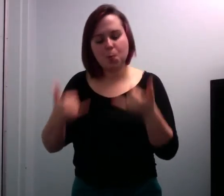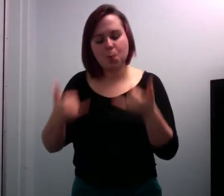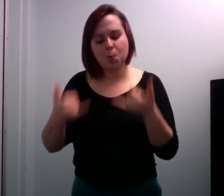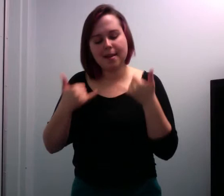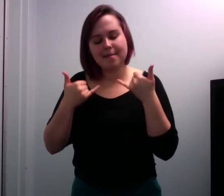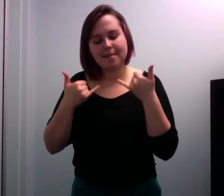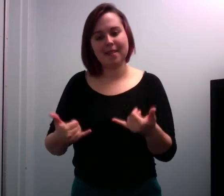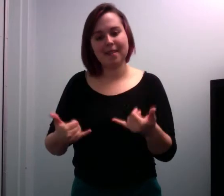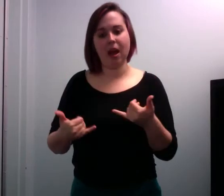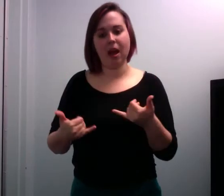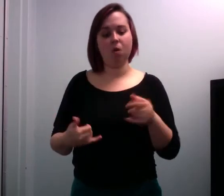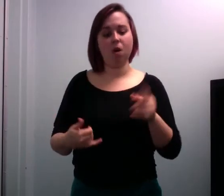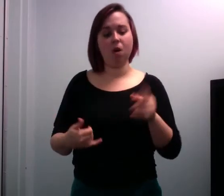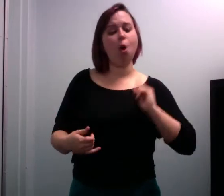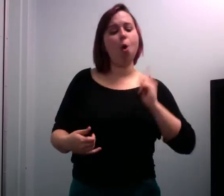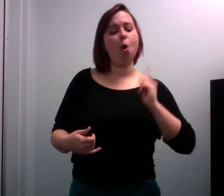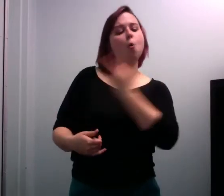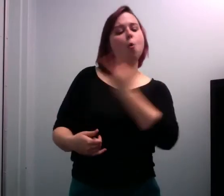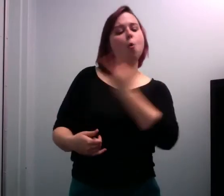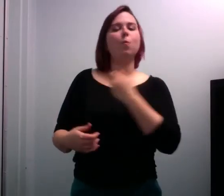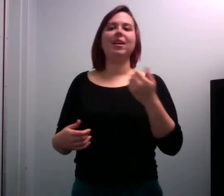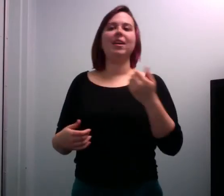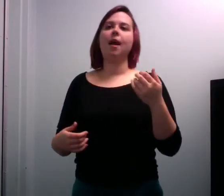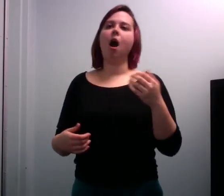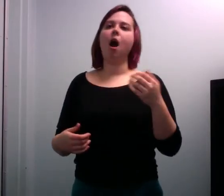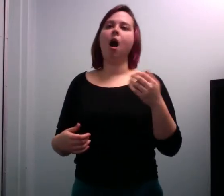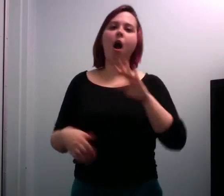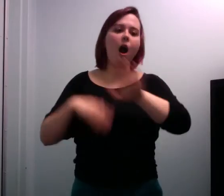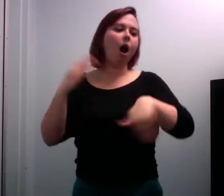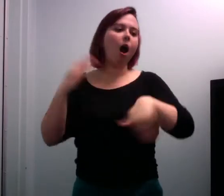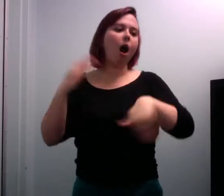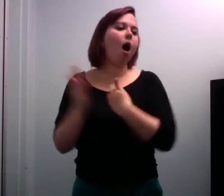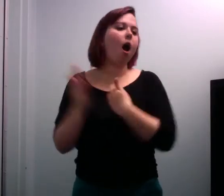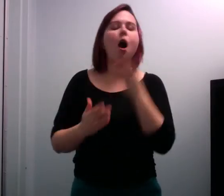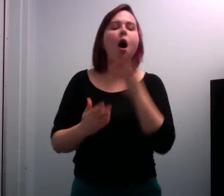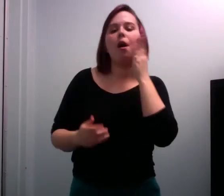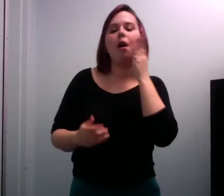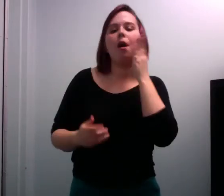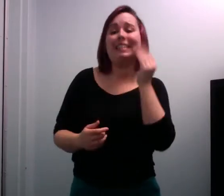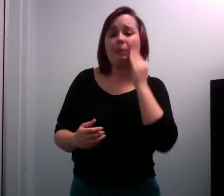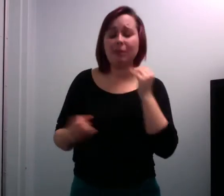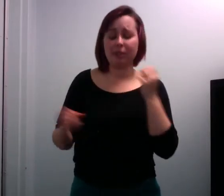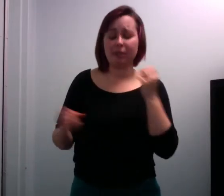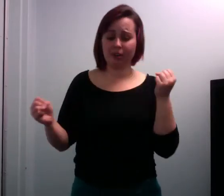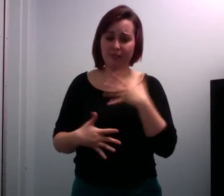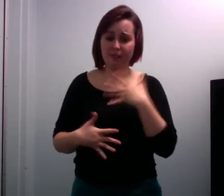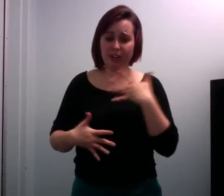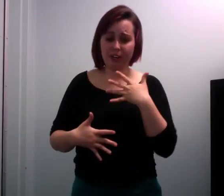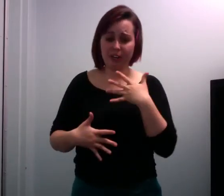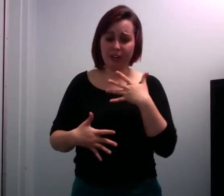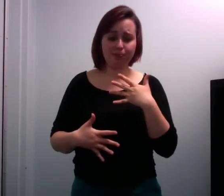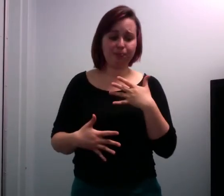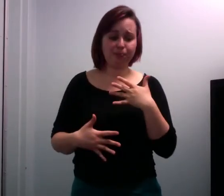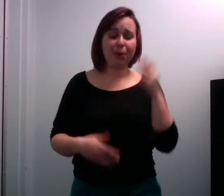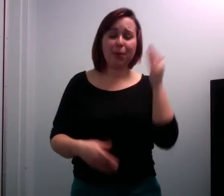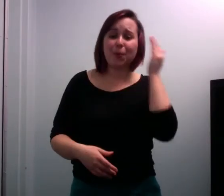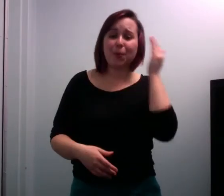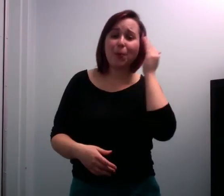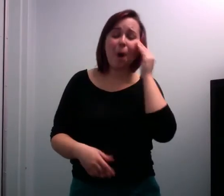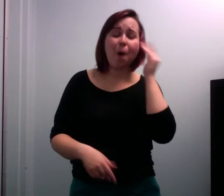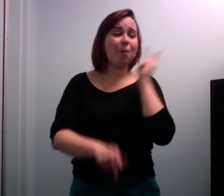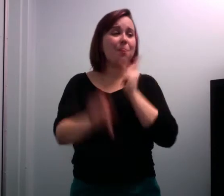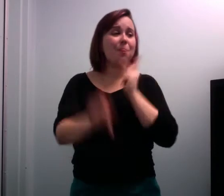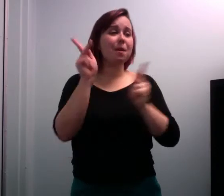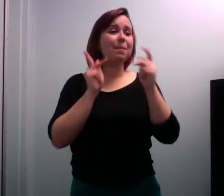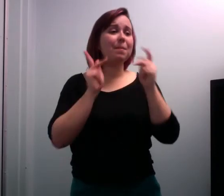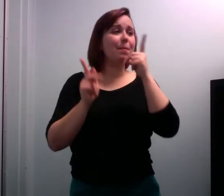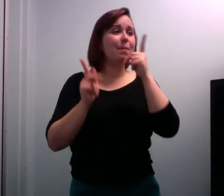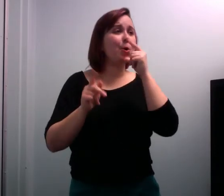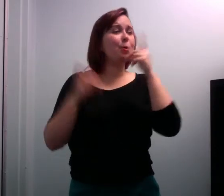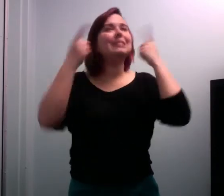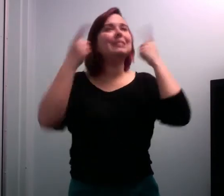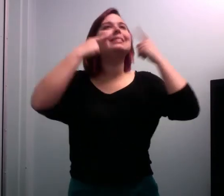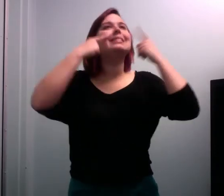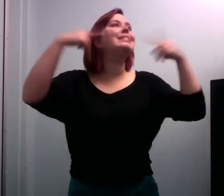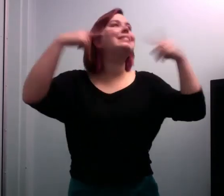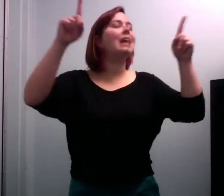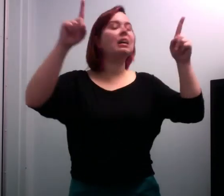our lives. Even the people who are very successful and self-confident, who are out there making their dreams a